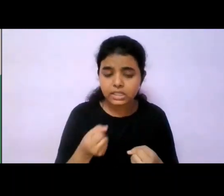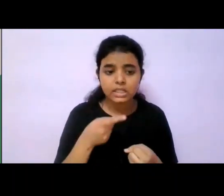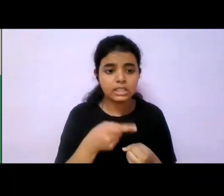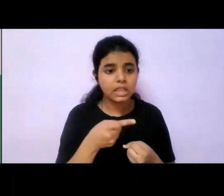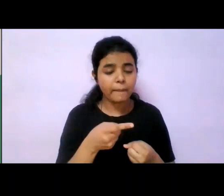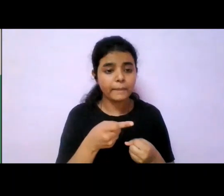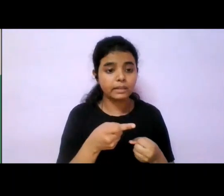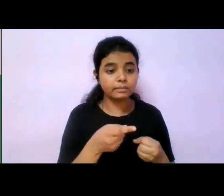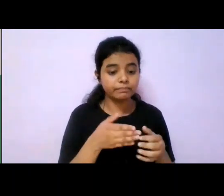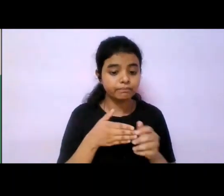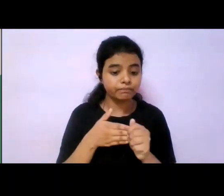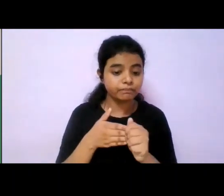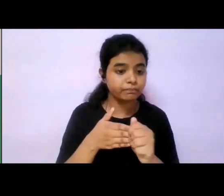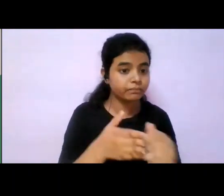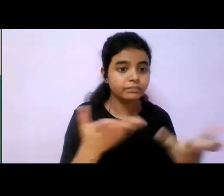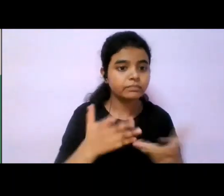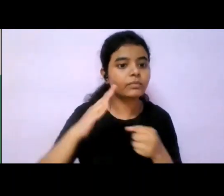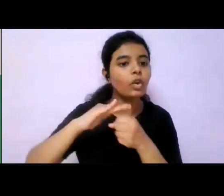oppression?